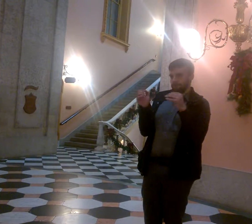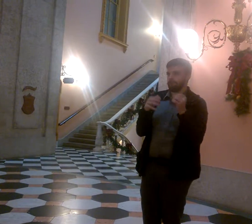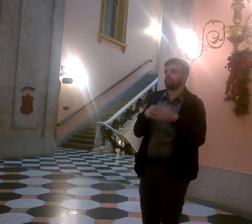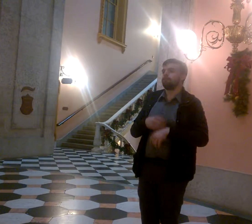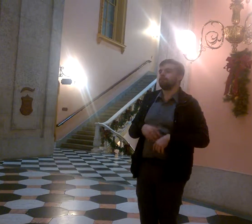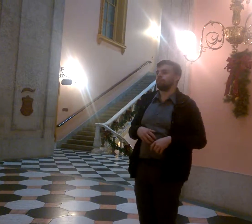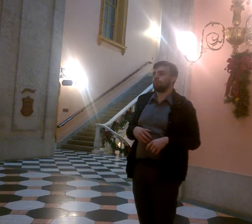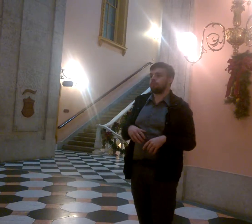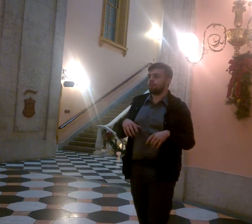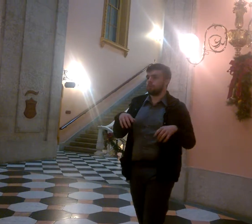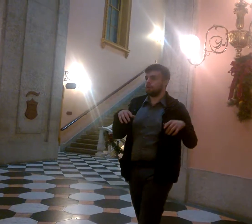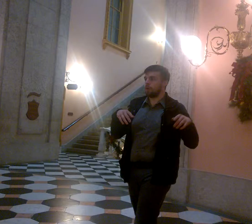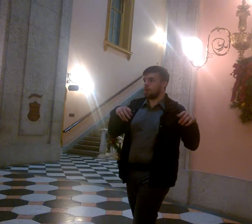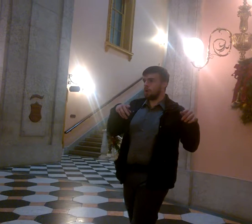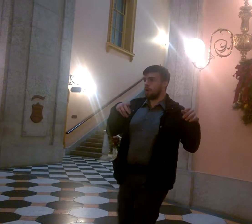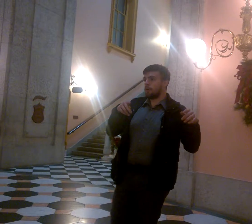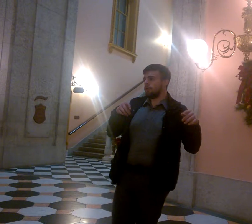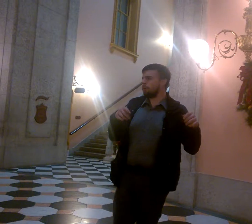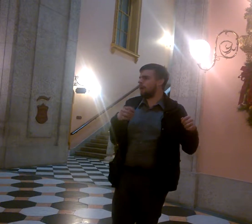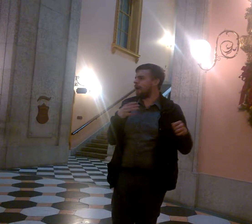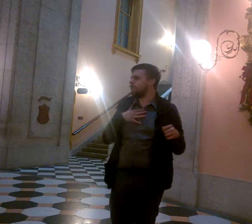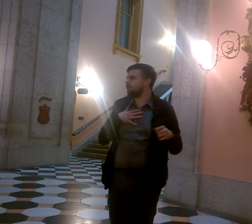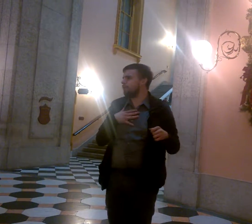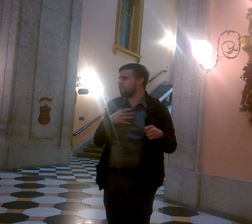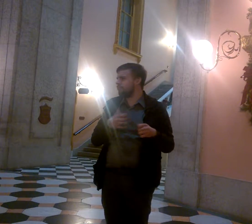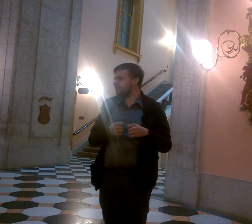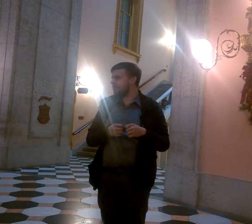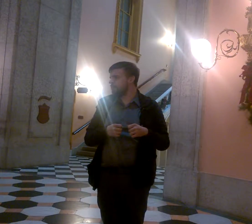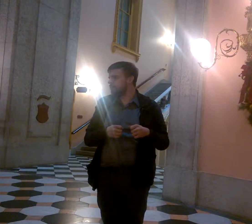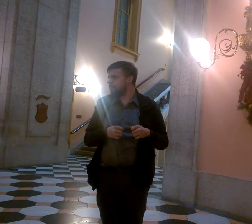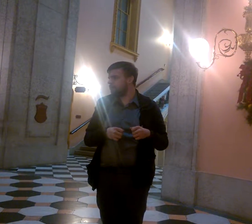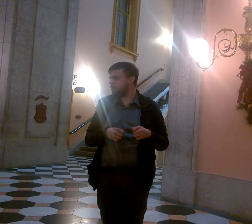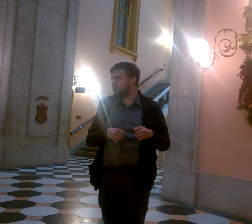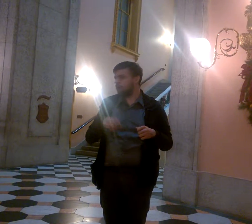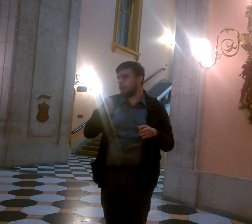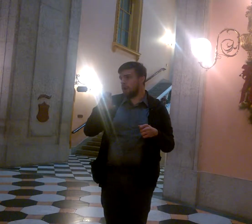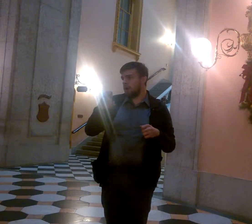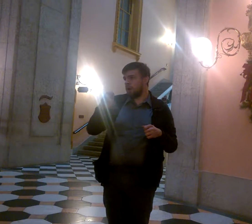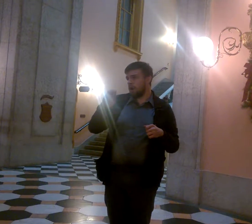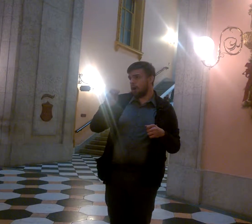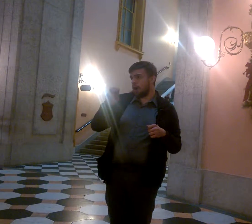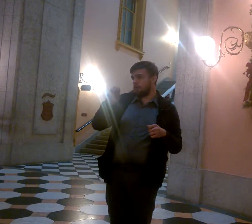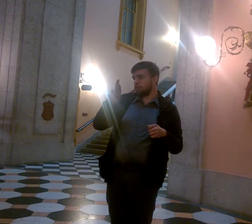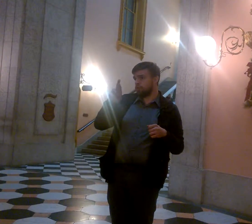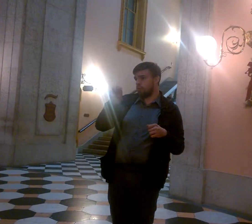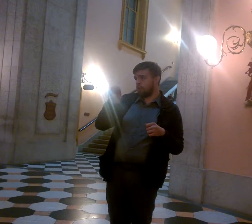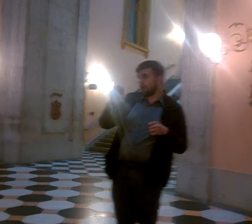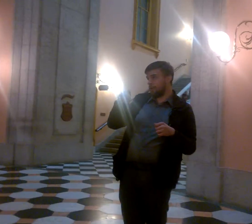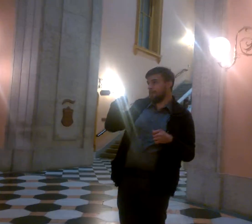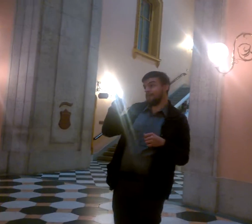Commodore Perry, one of the American sailors. Sorry, what was his name again? Commodore Perry.